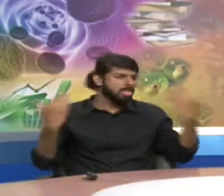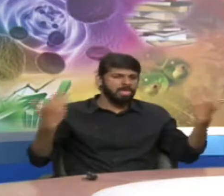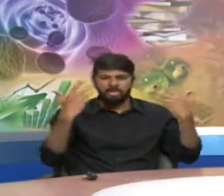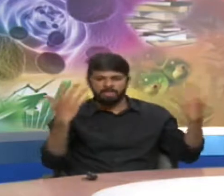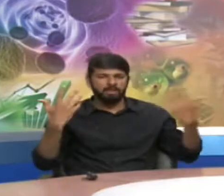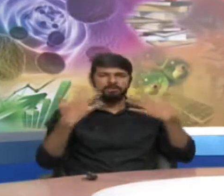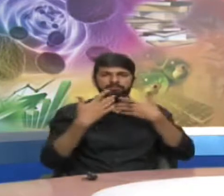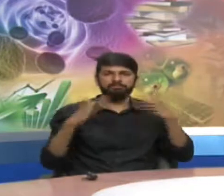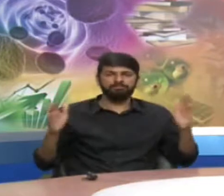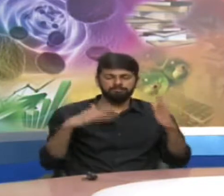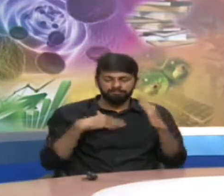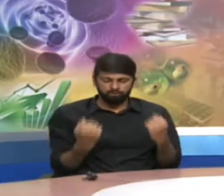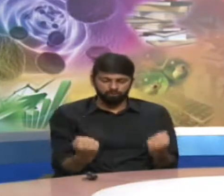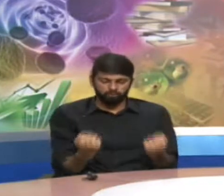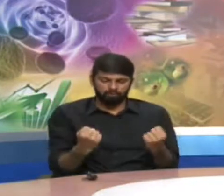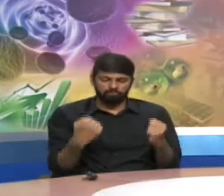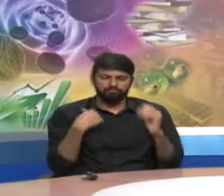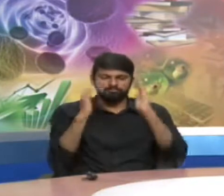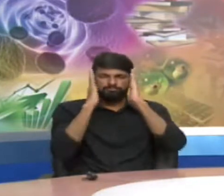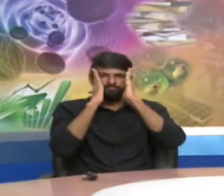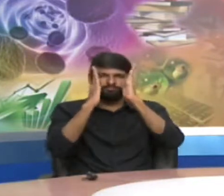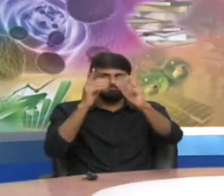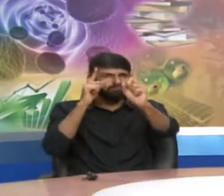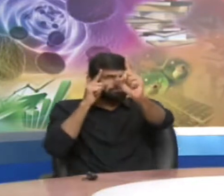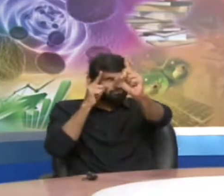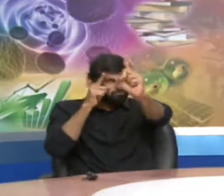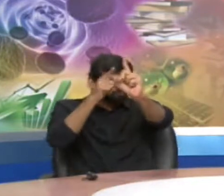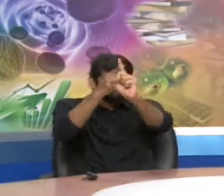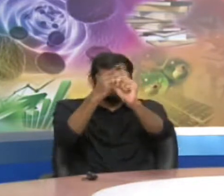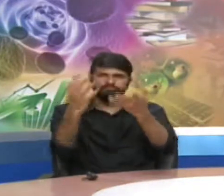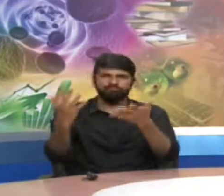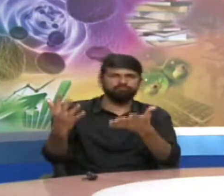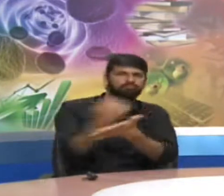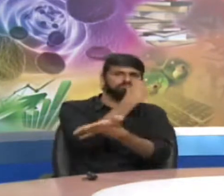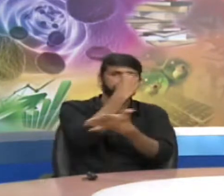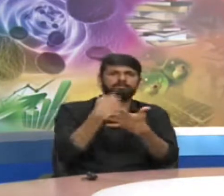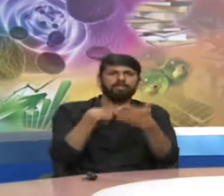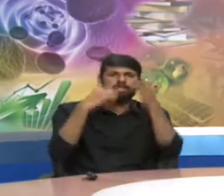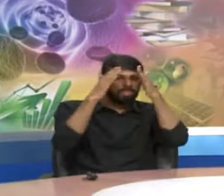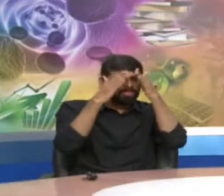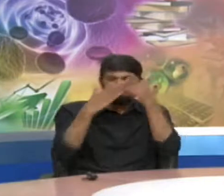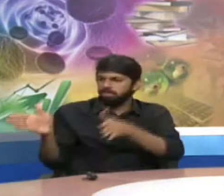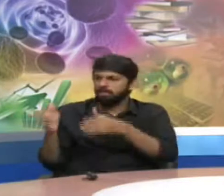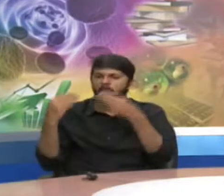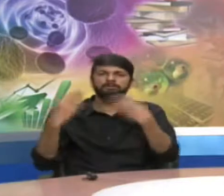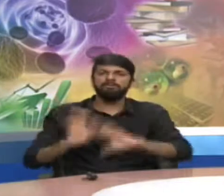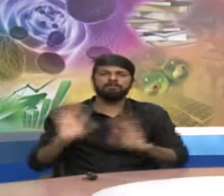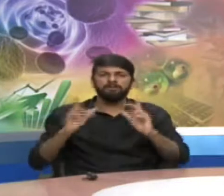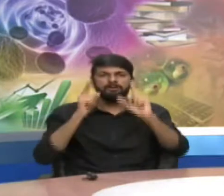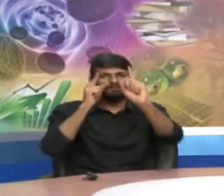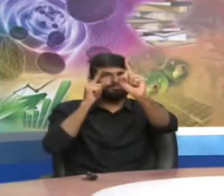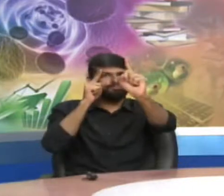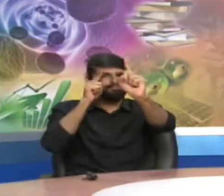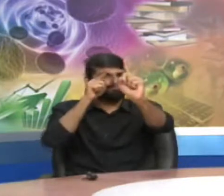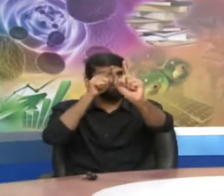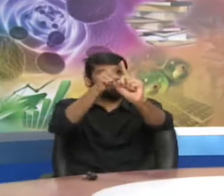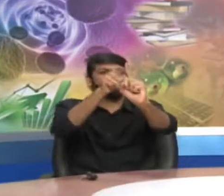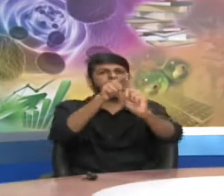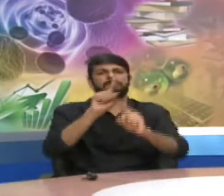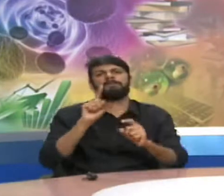Answer number 1. The painting is symbolizing a determined mind's conquest